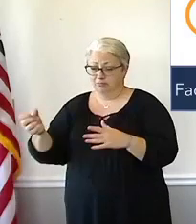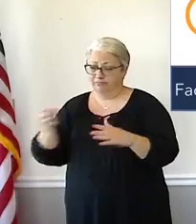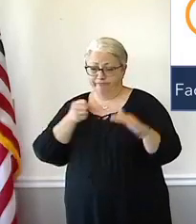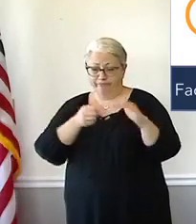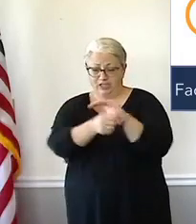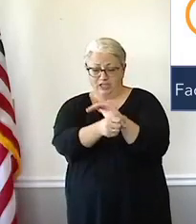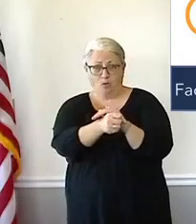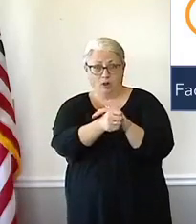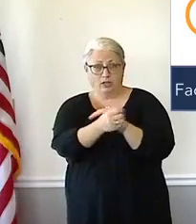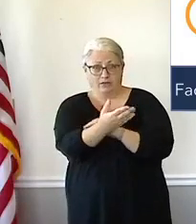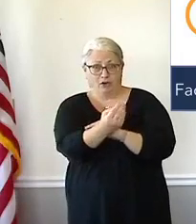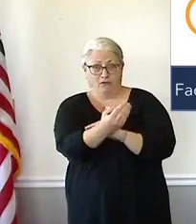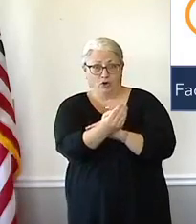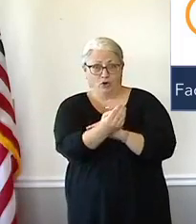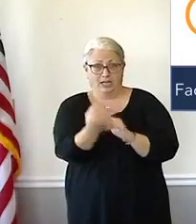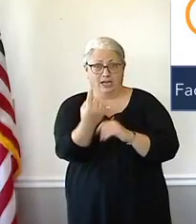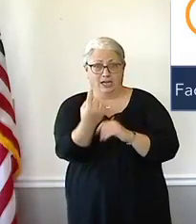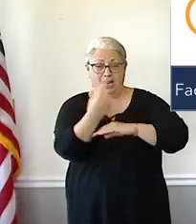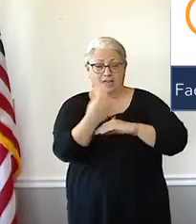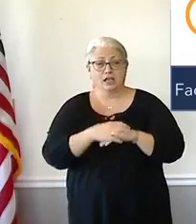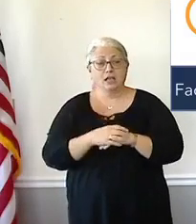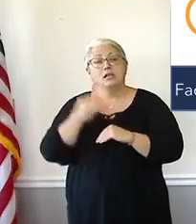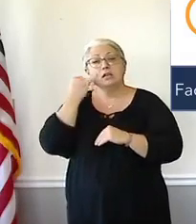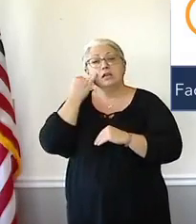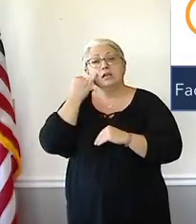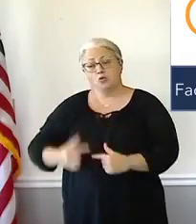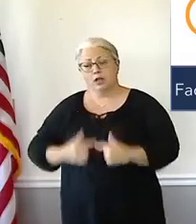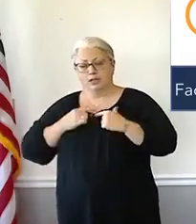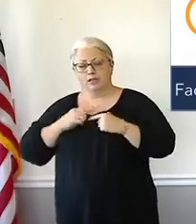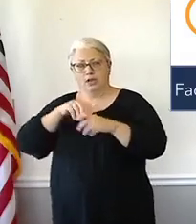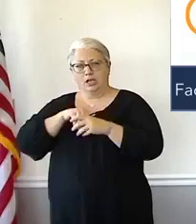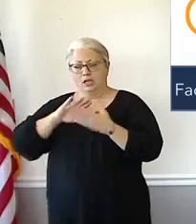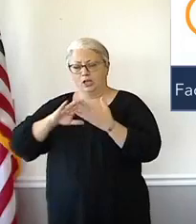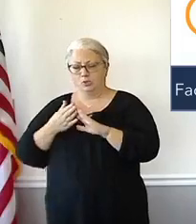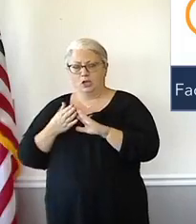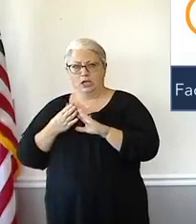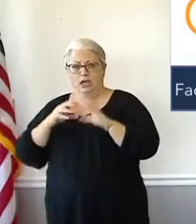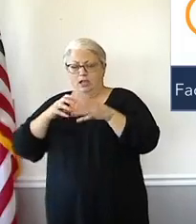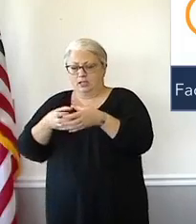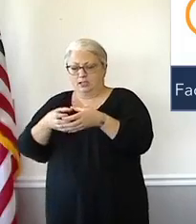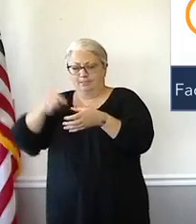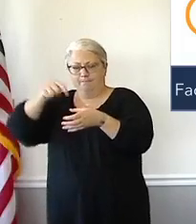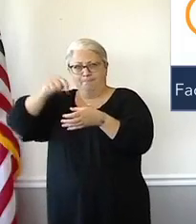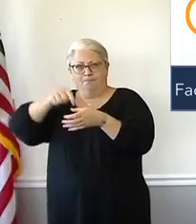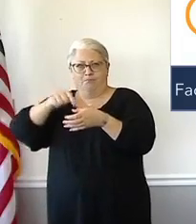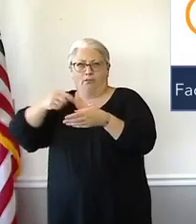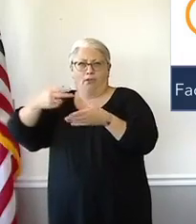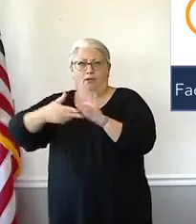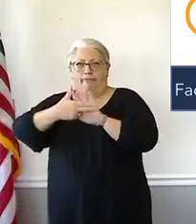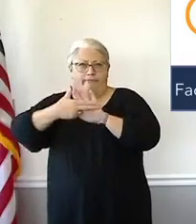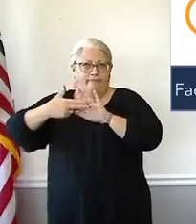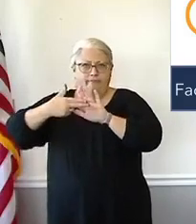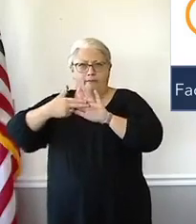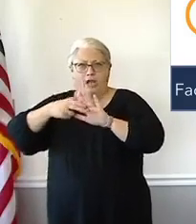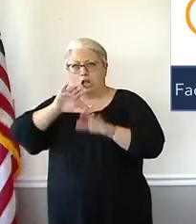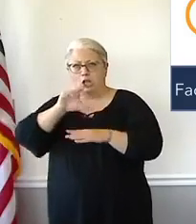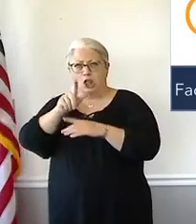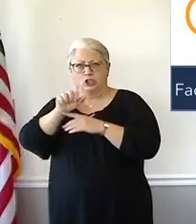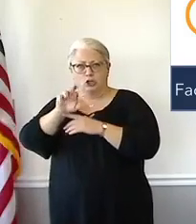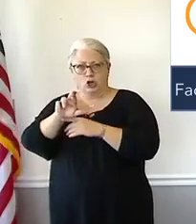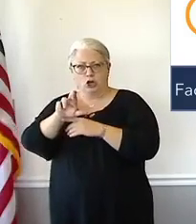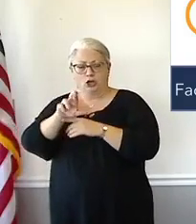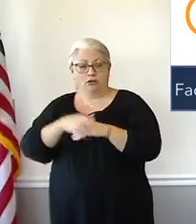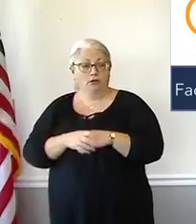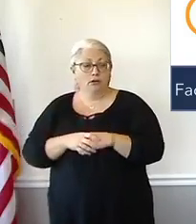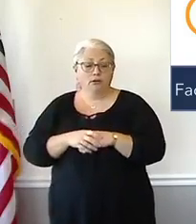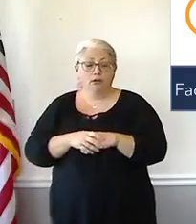if you're living in a community that is identified as a cluster, now mind you, that is as much the 11 people who